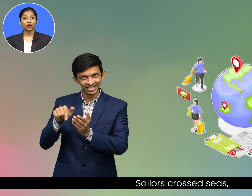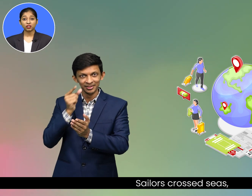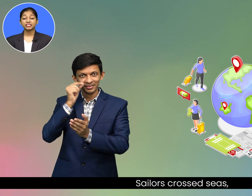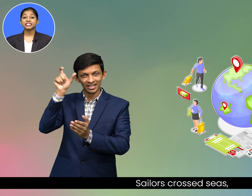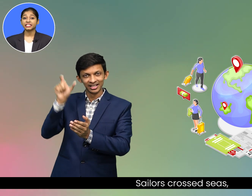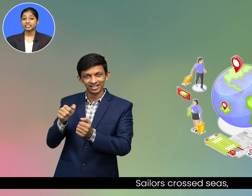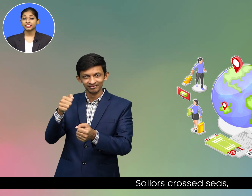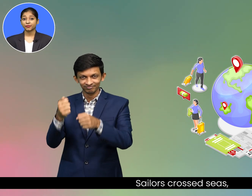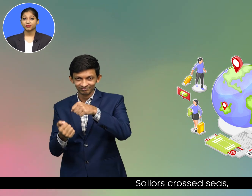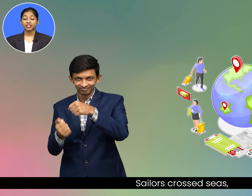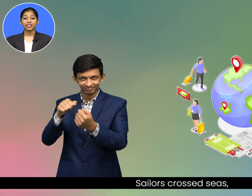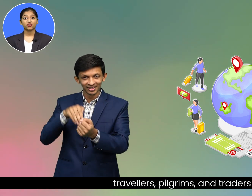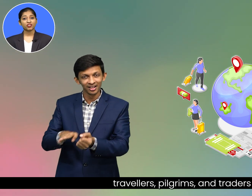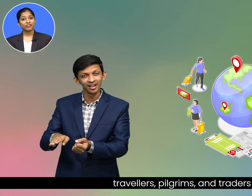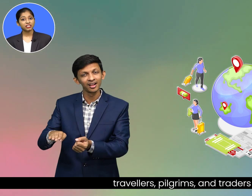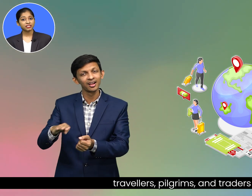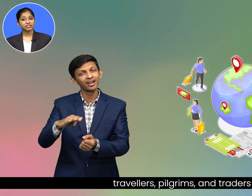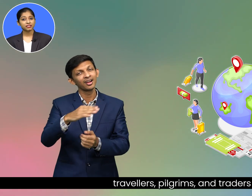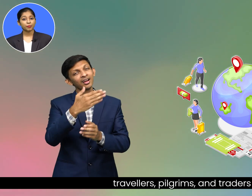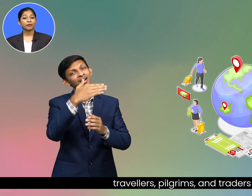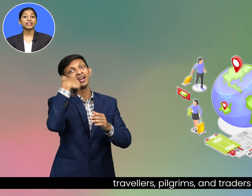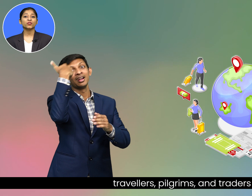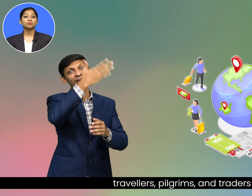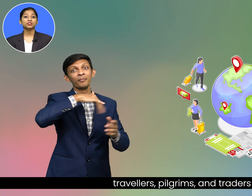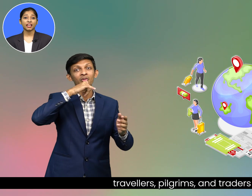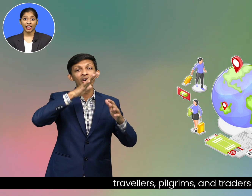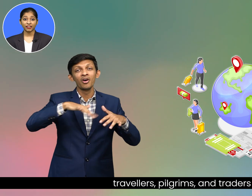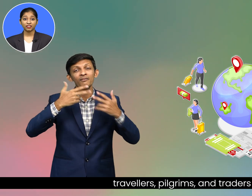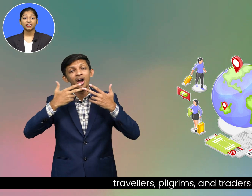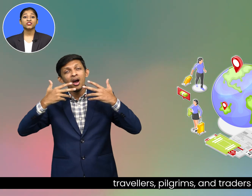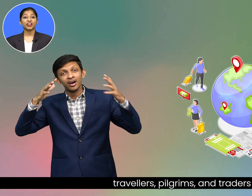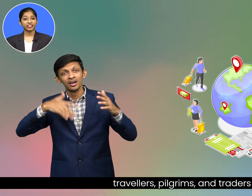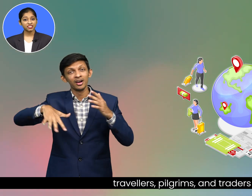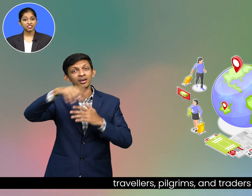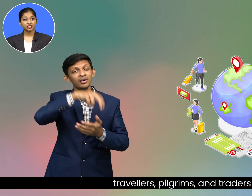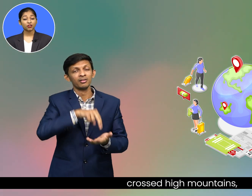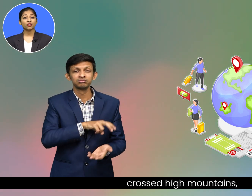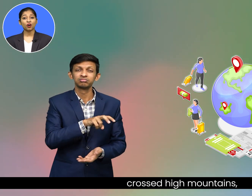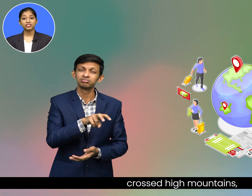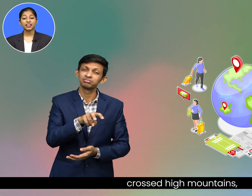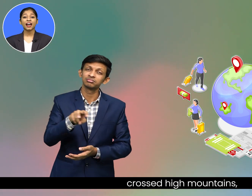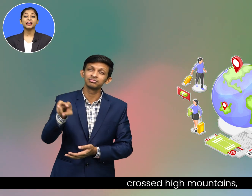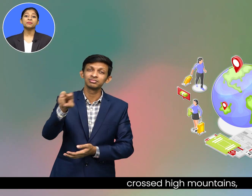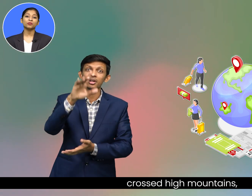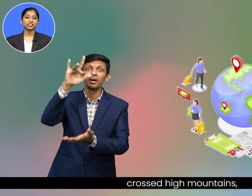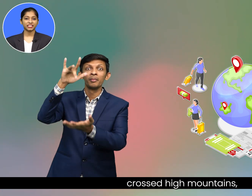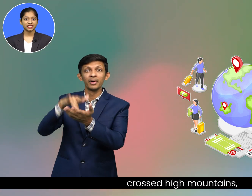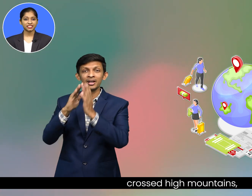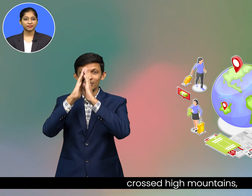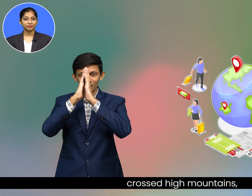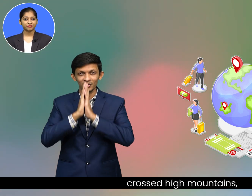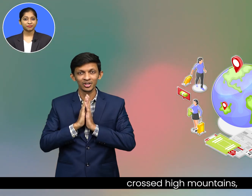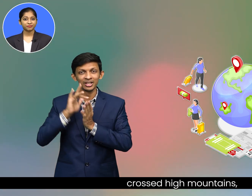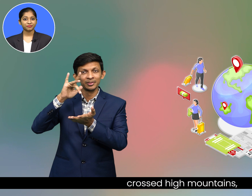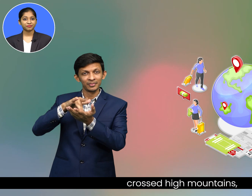Sailors crossed seas. Travelers, pilgrims, and traders crossed high